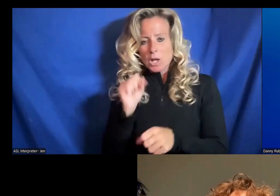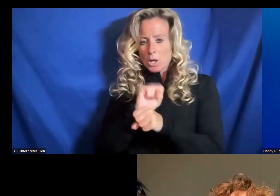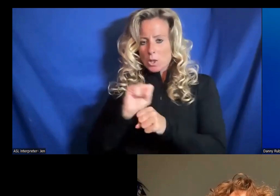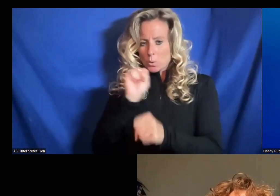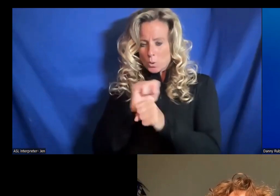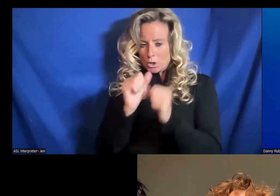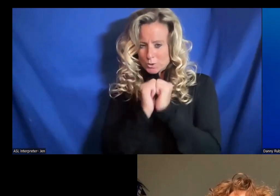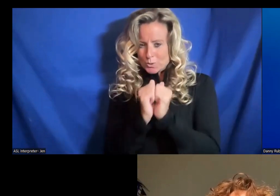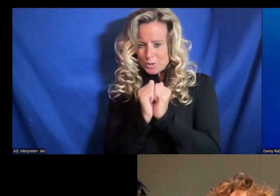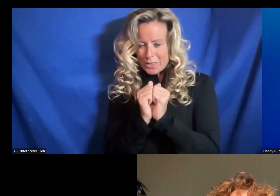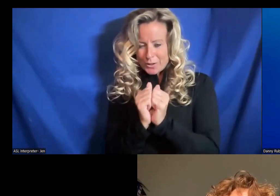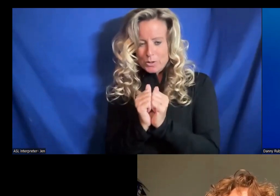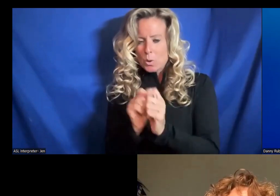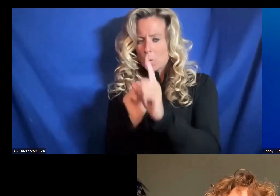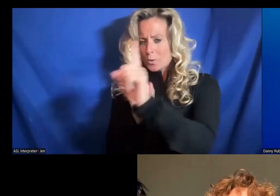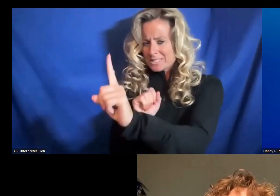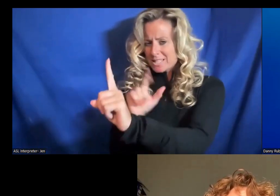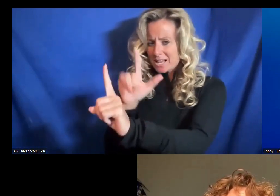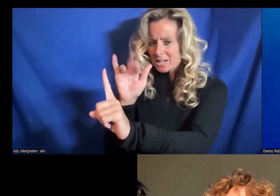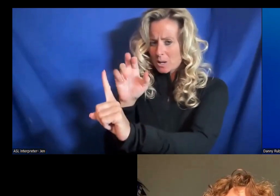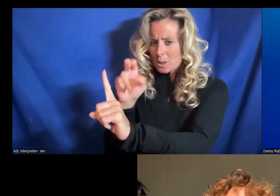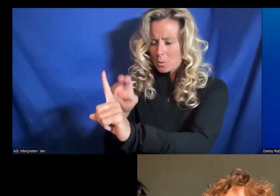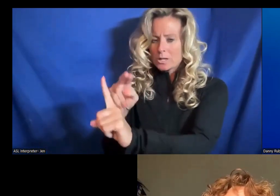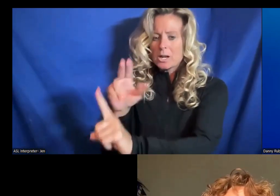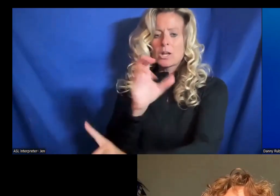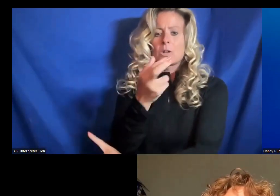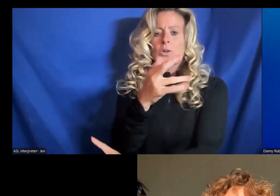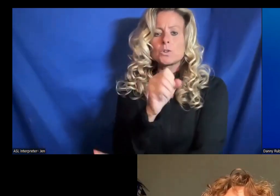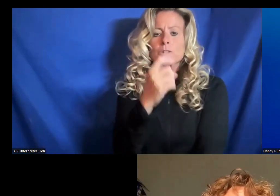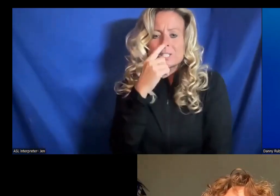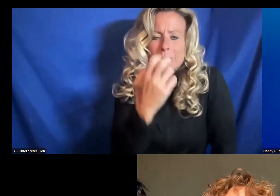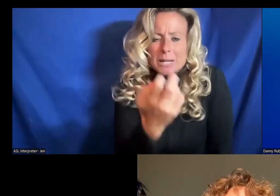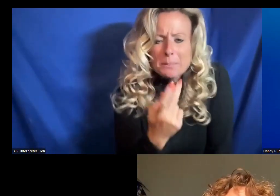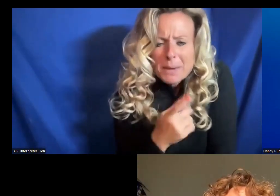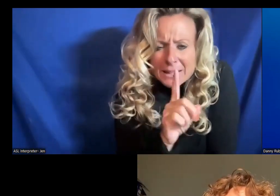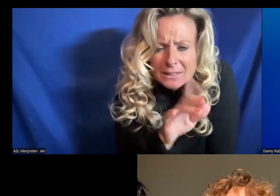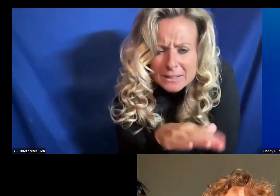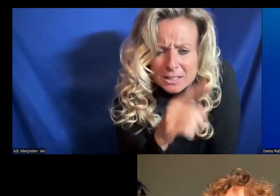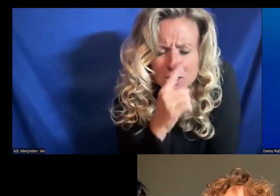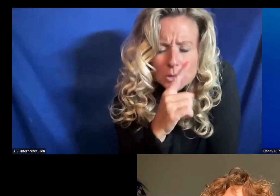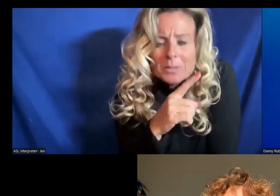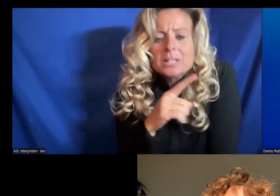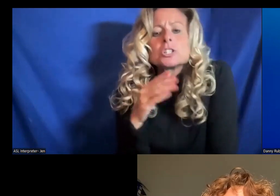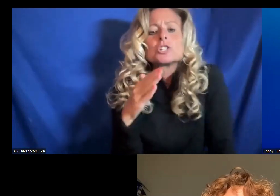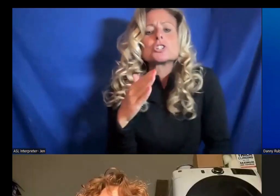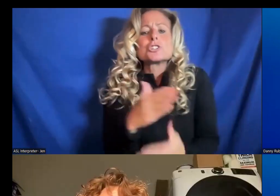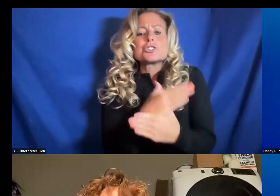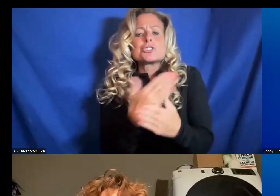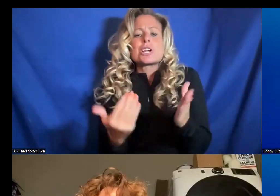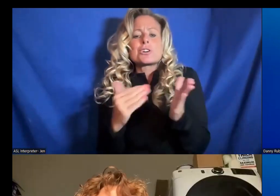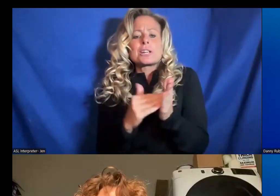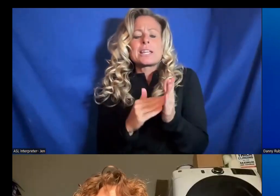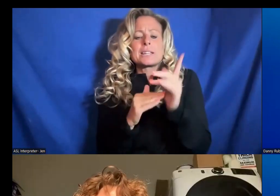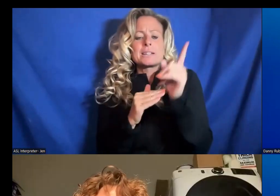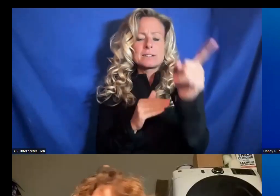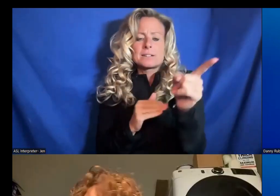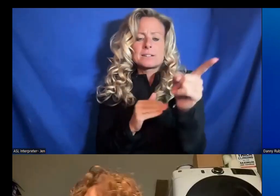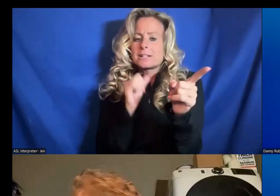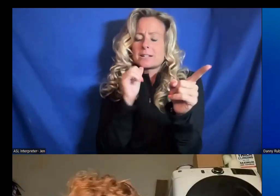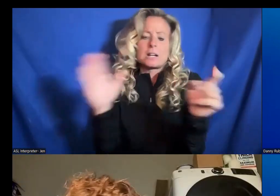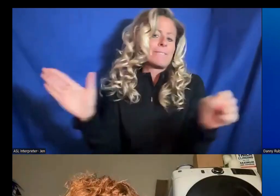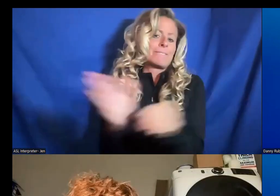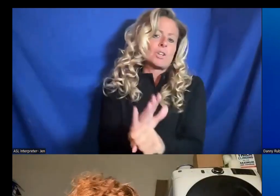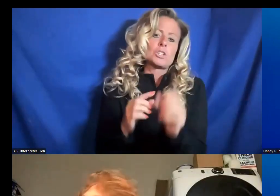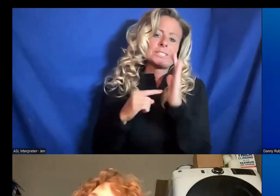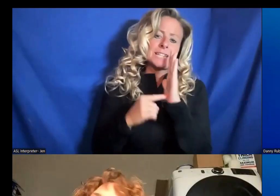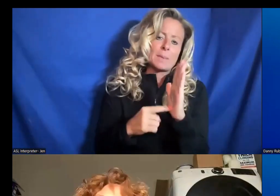important. Hold tight 1 second, Lauren. I want to bring Chris back in, do a quick screen share, just a brief, not a full